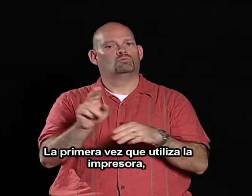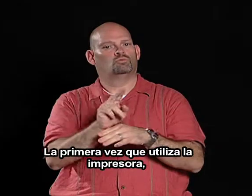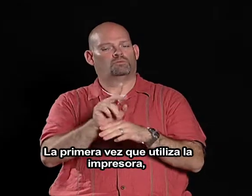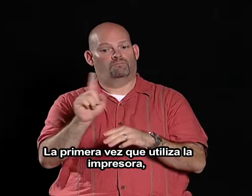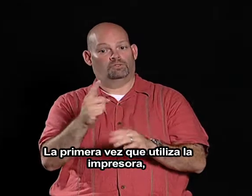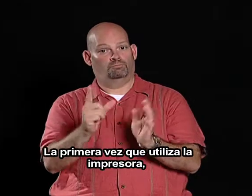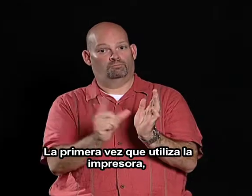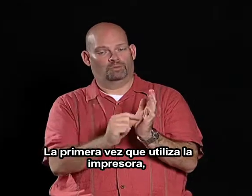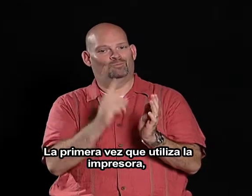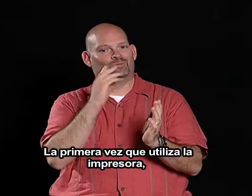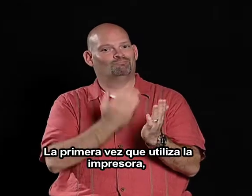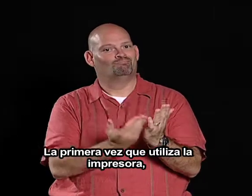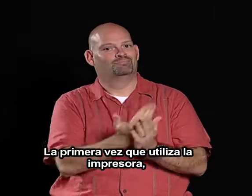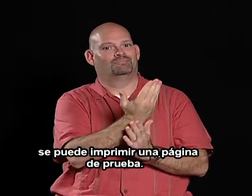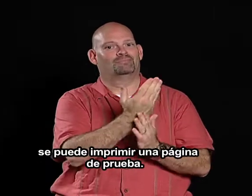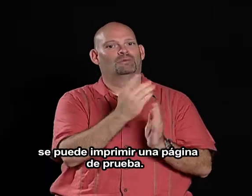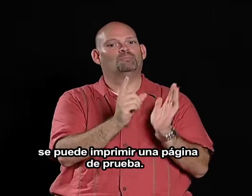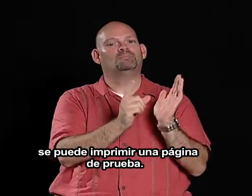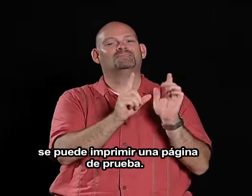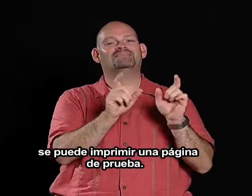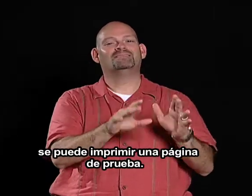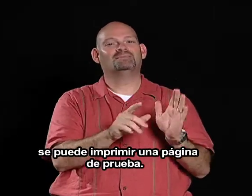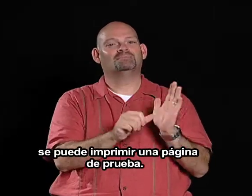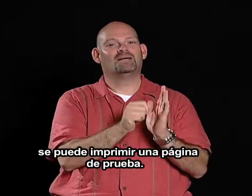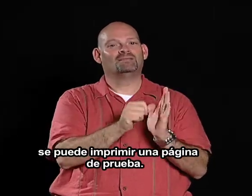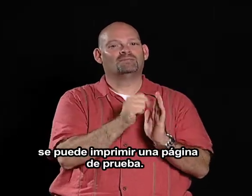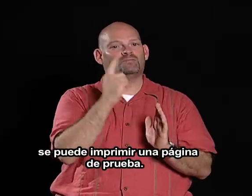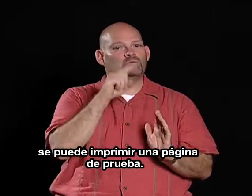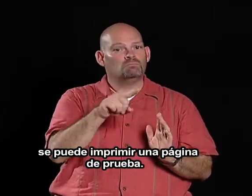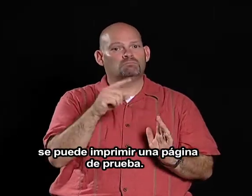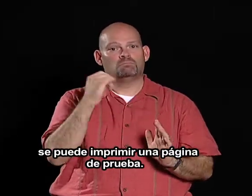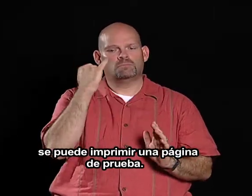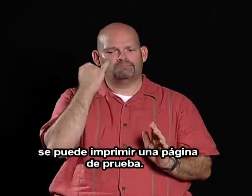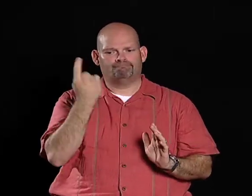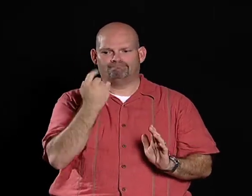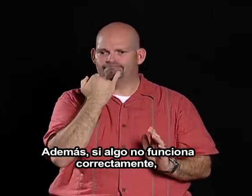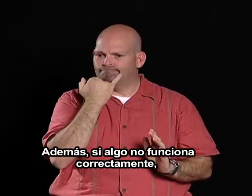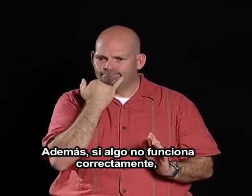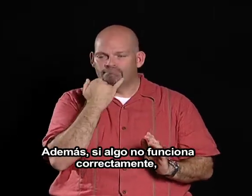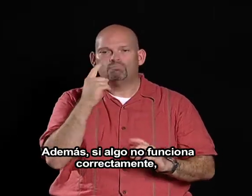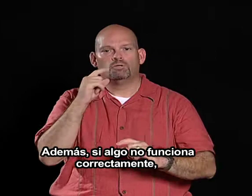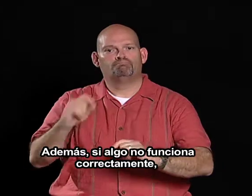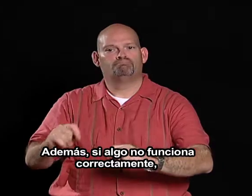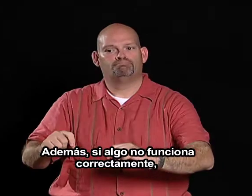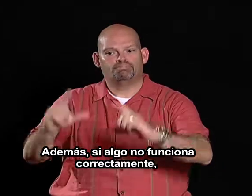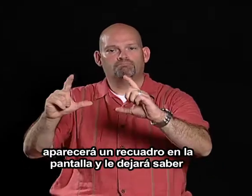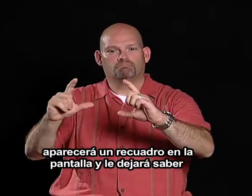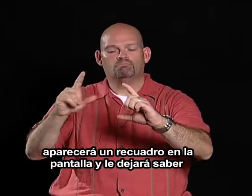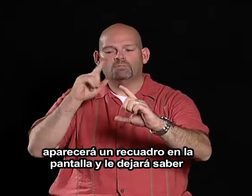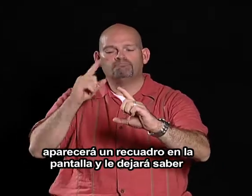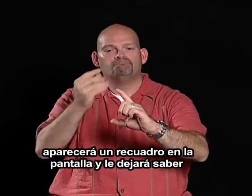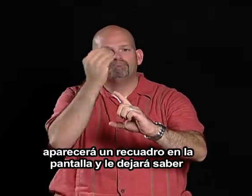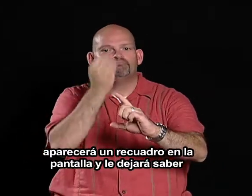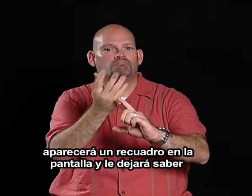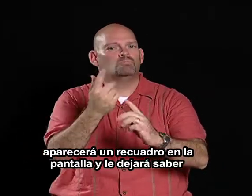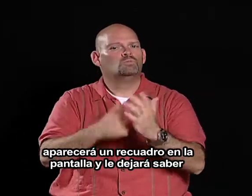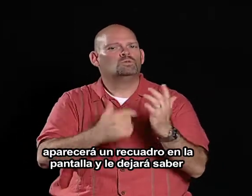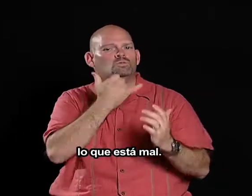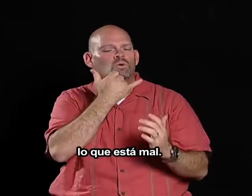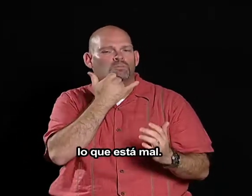you first use your printer, it may print out a test page for you. Also, if something is not working properly, a box will appear on the screen and